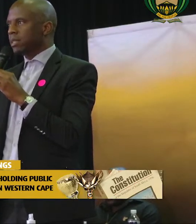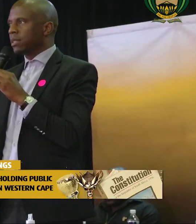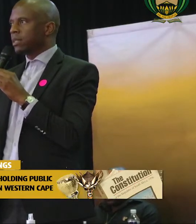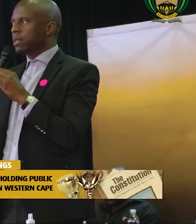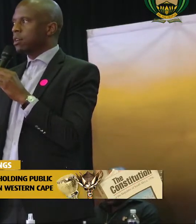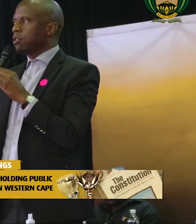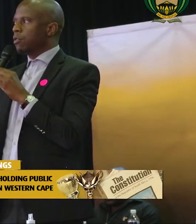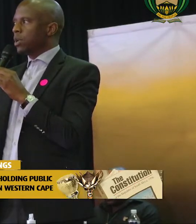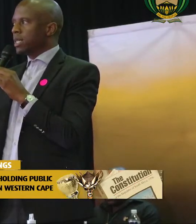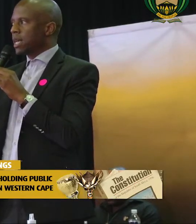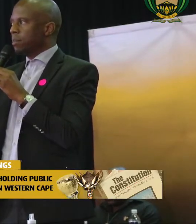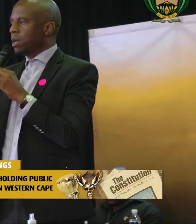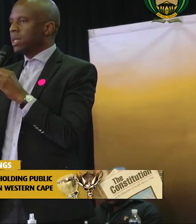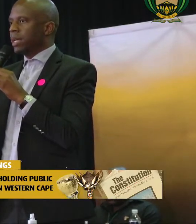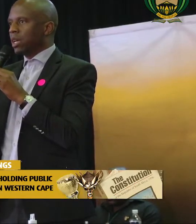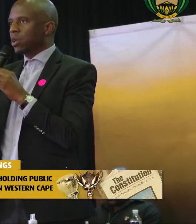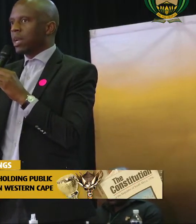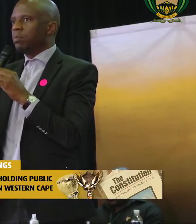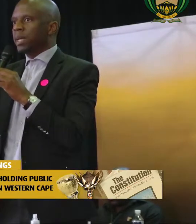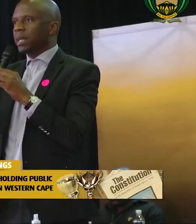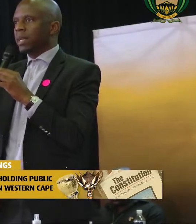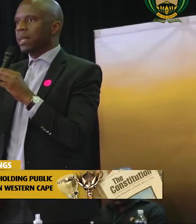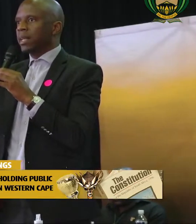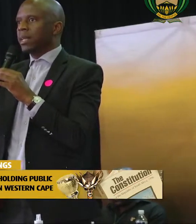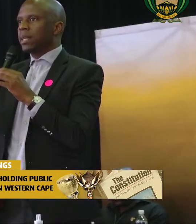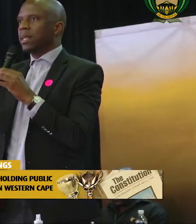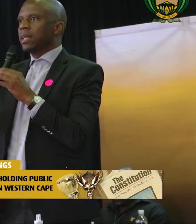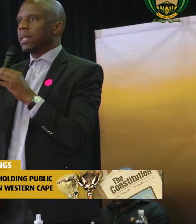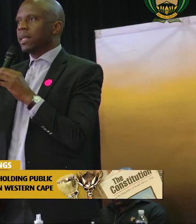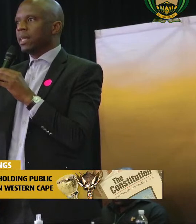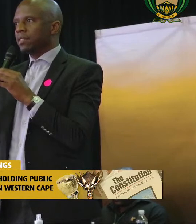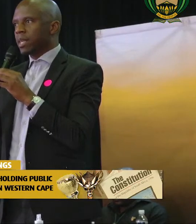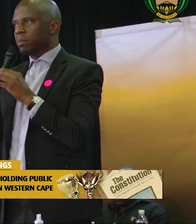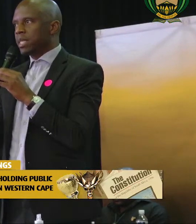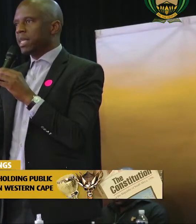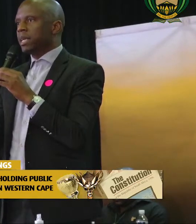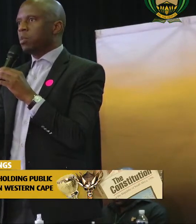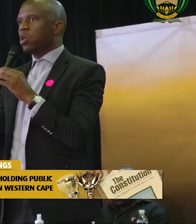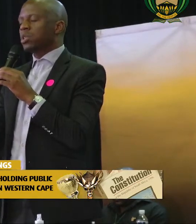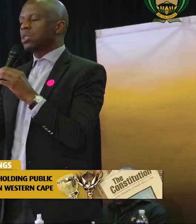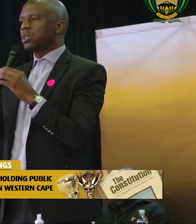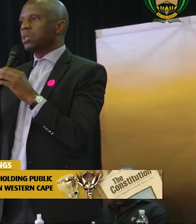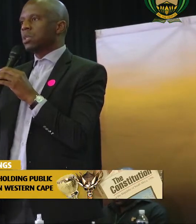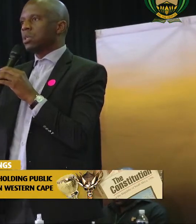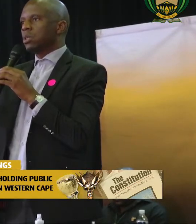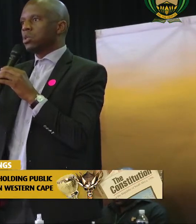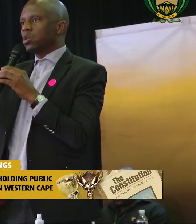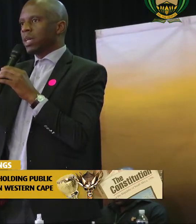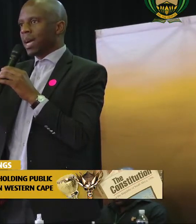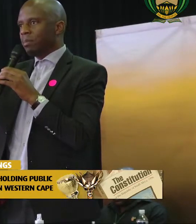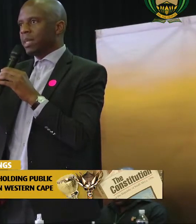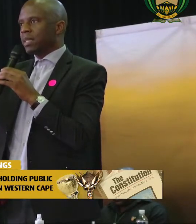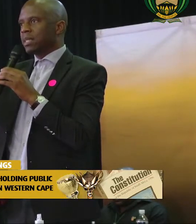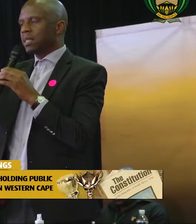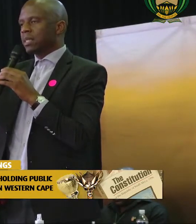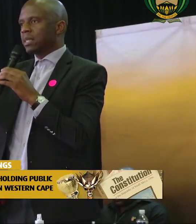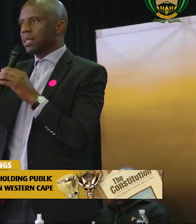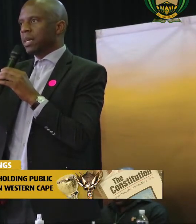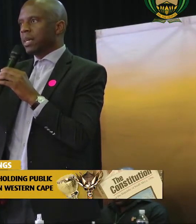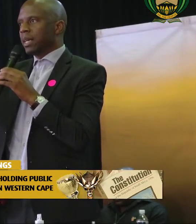foundation for this amendment electoral bill. They have submitted the report to the